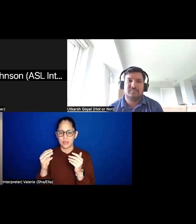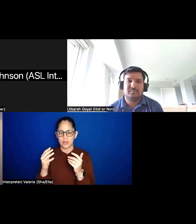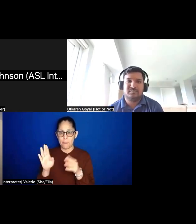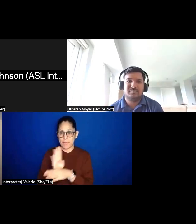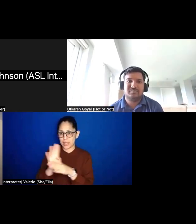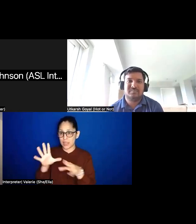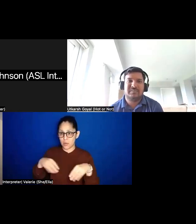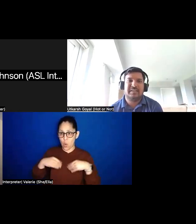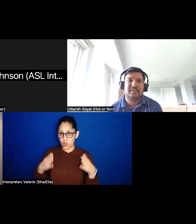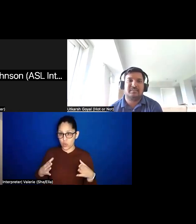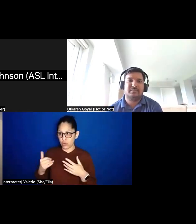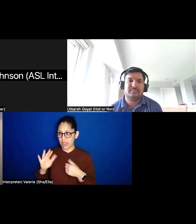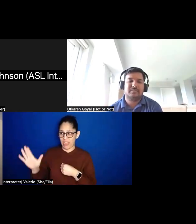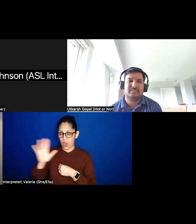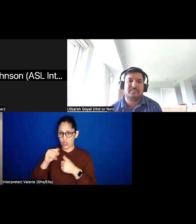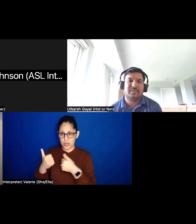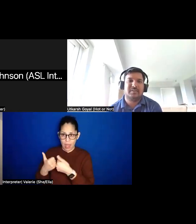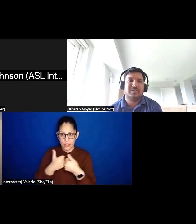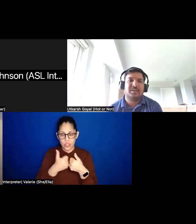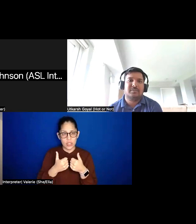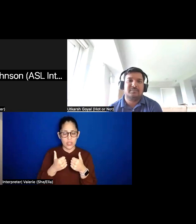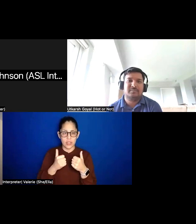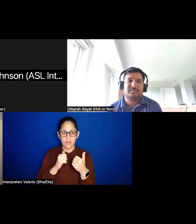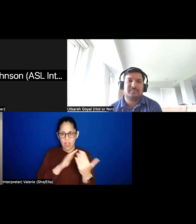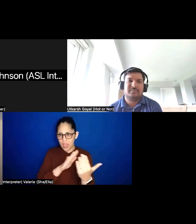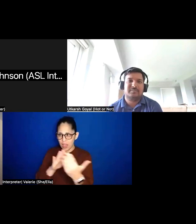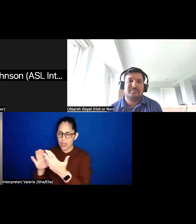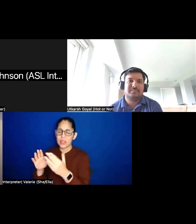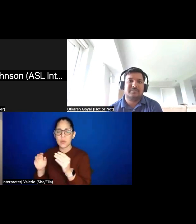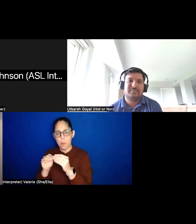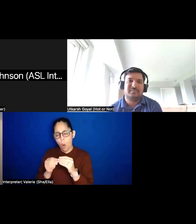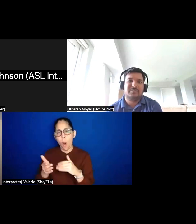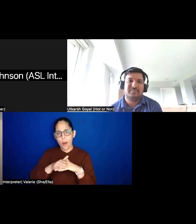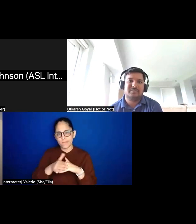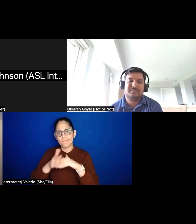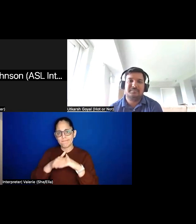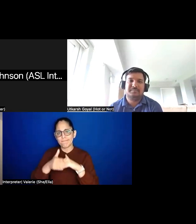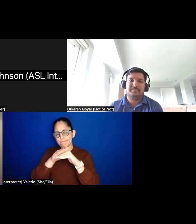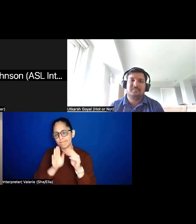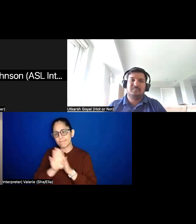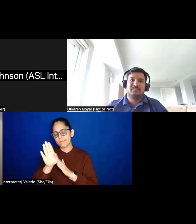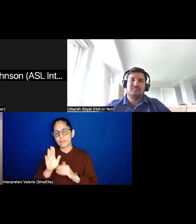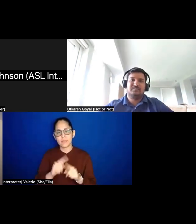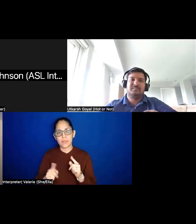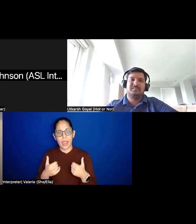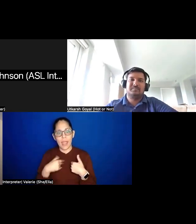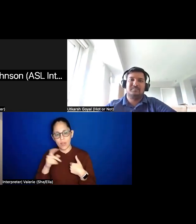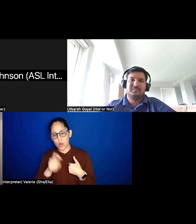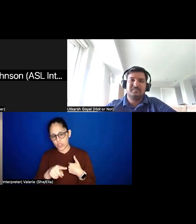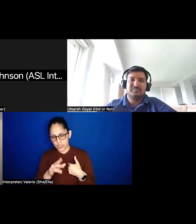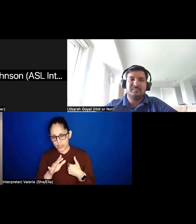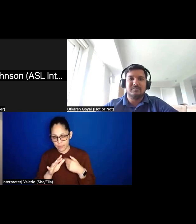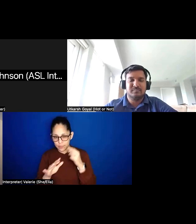business owners face is just increasingly more. I have a question.